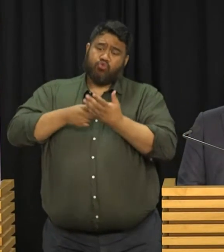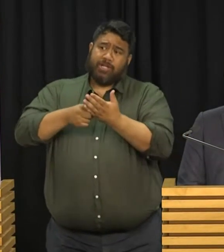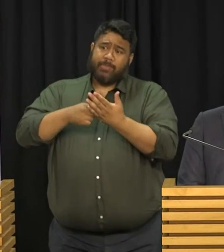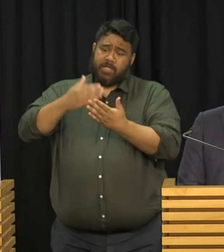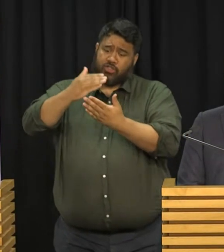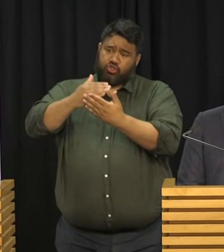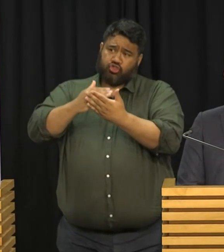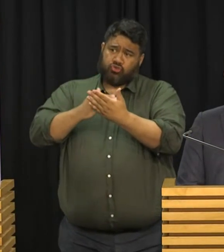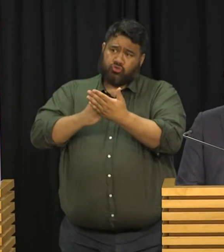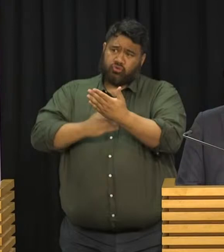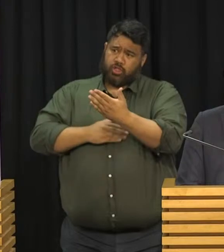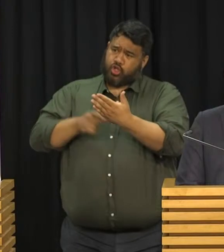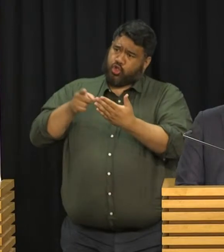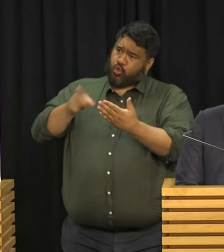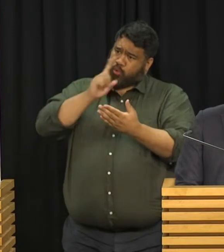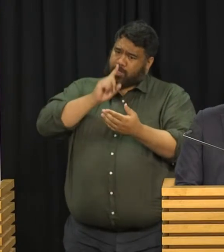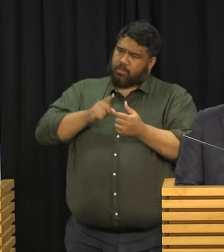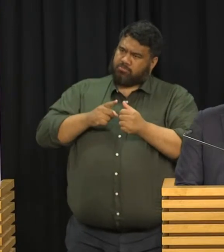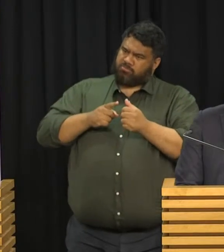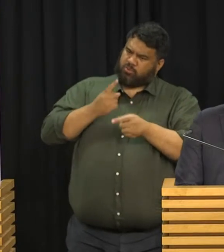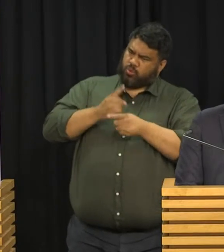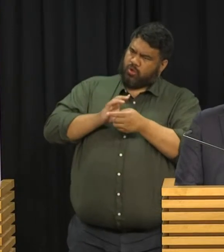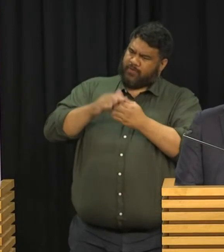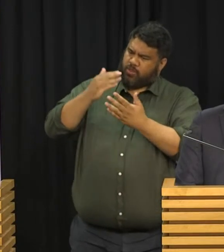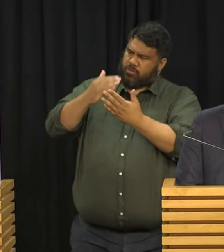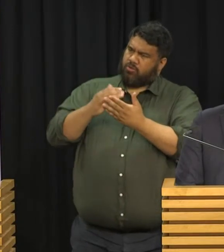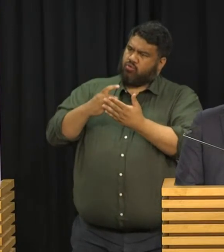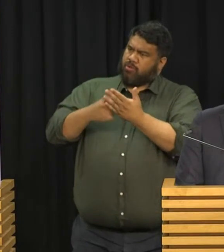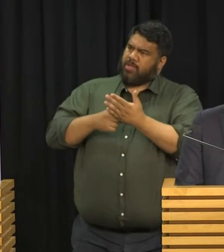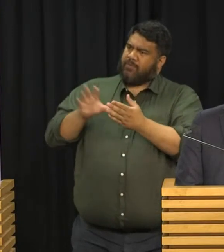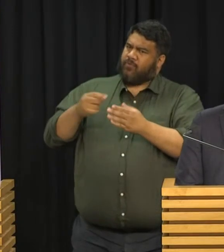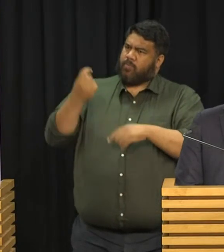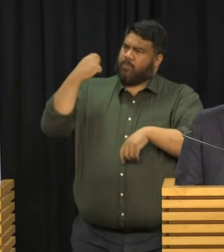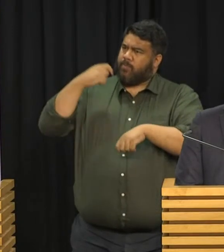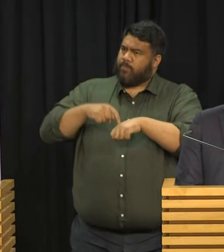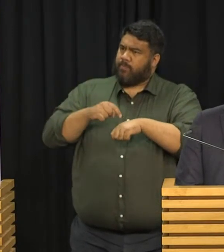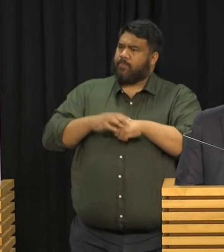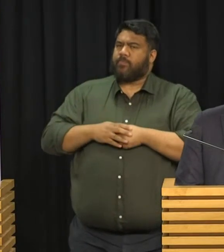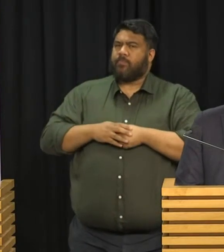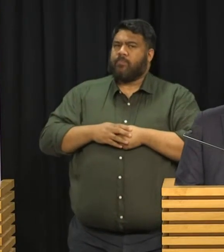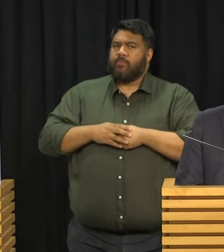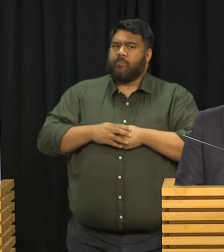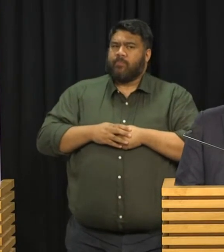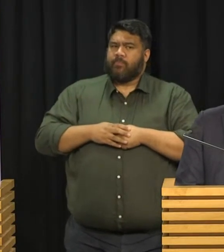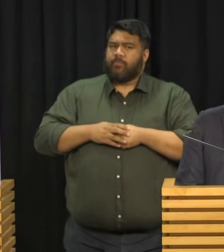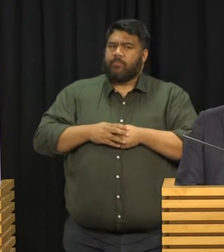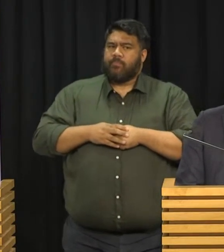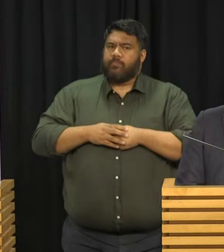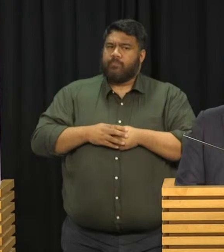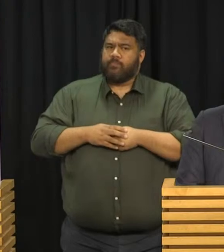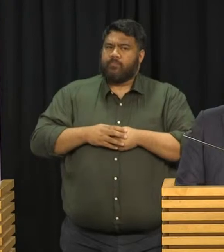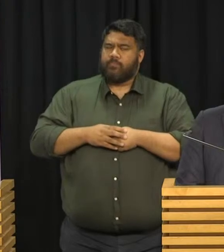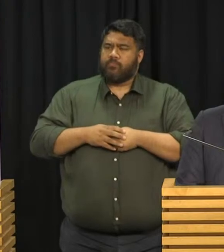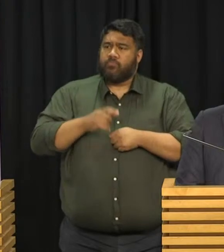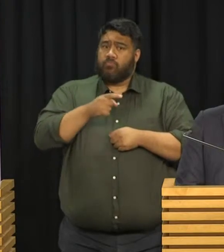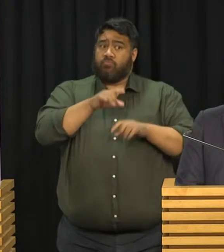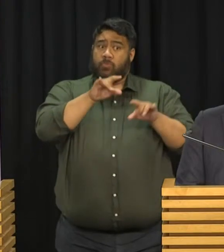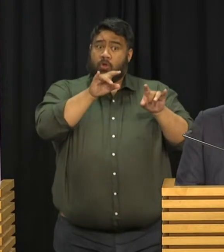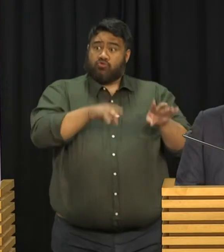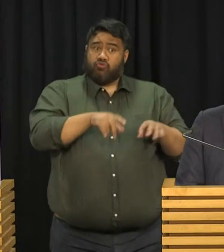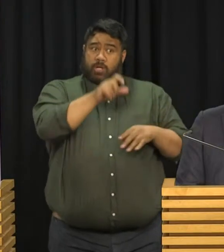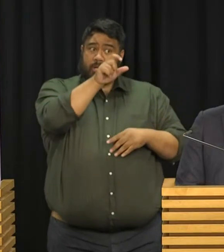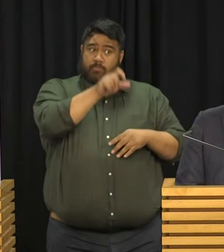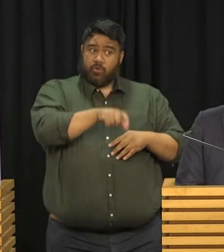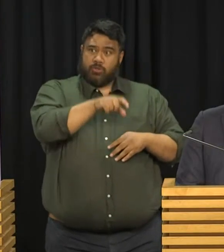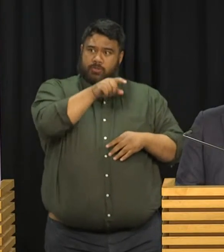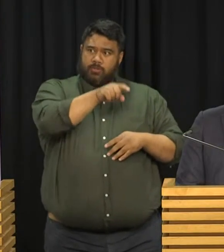specifically, in your comments, you noted how the Australian terrorist was radicalised on YouTube, and you pledged to take up that with